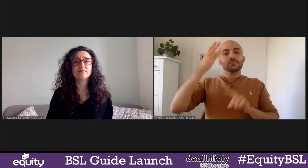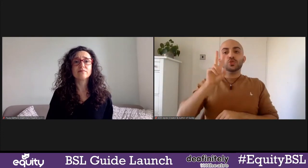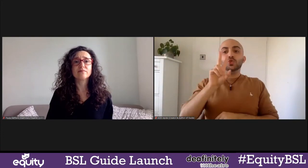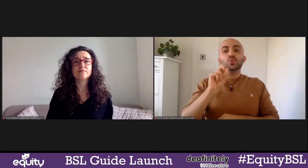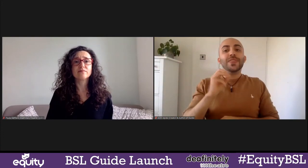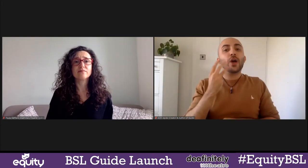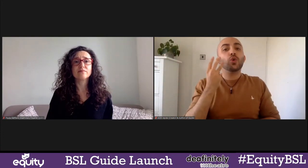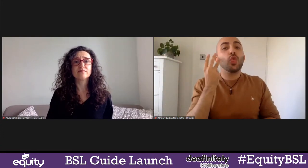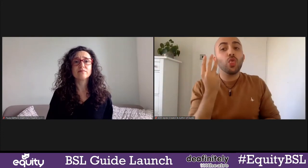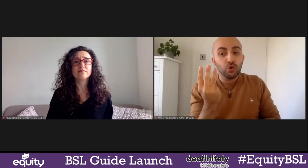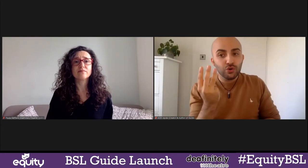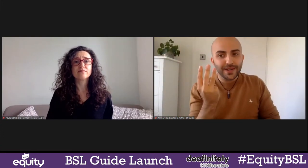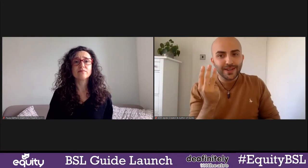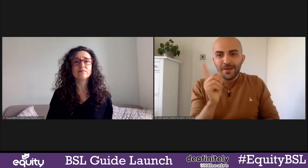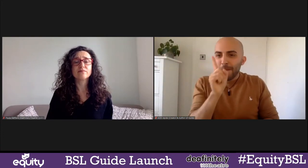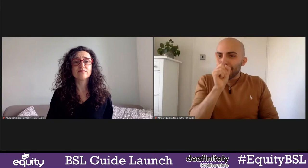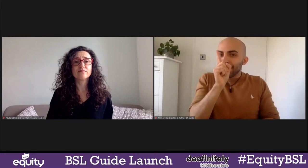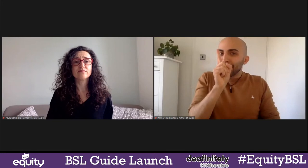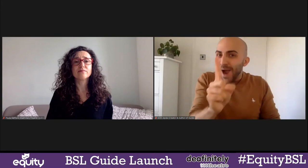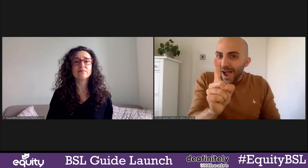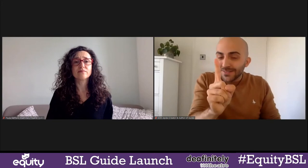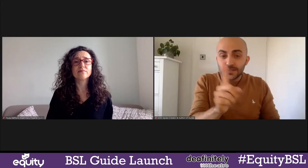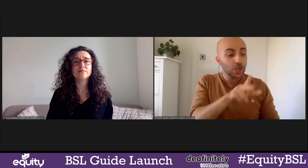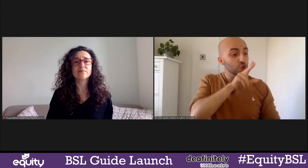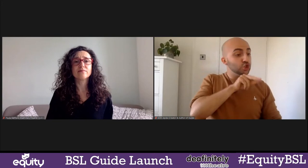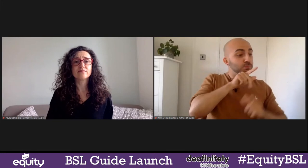Moving on to the political field, back in